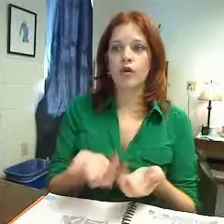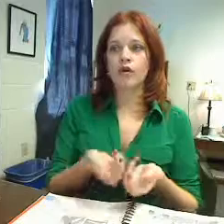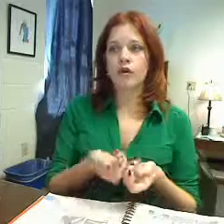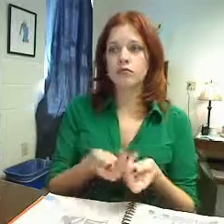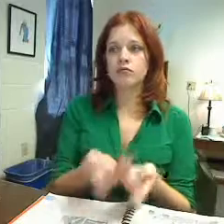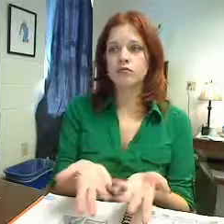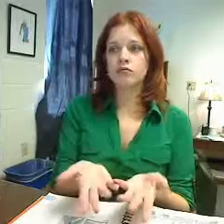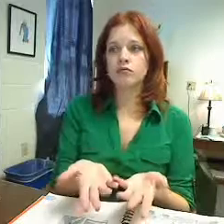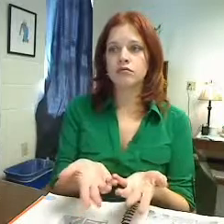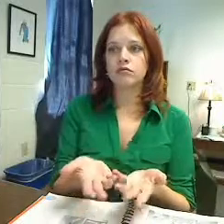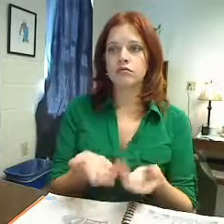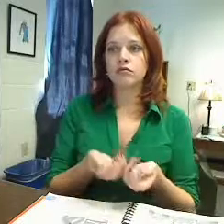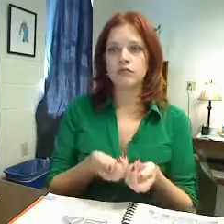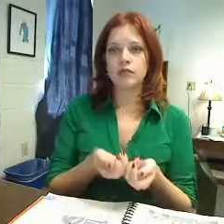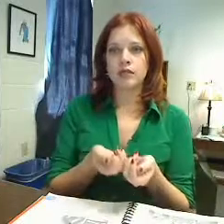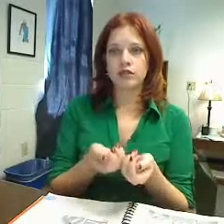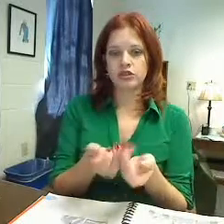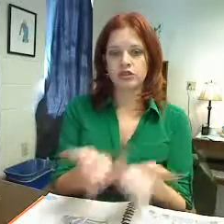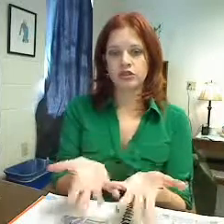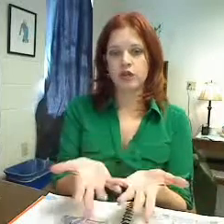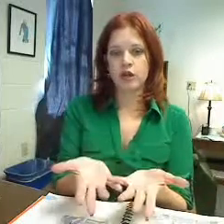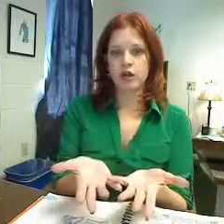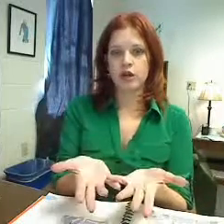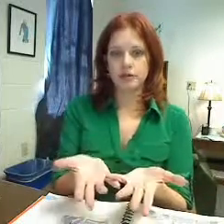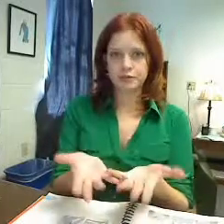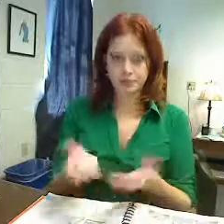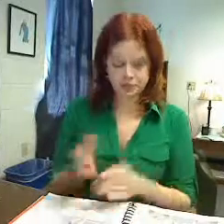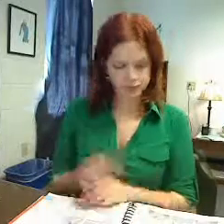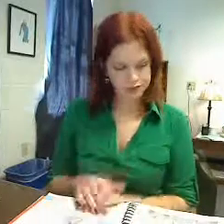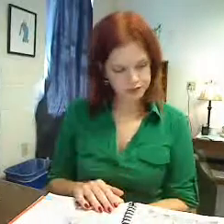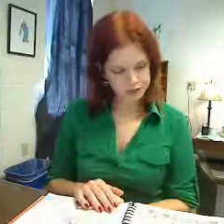forward. Like they're just sort of falling apart.